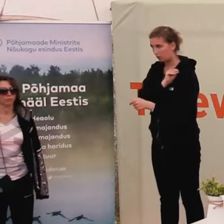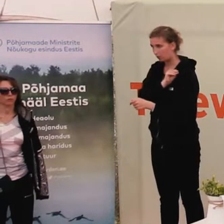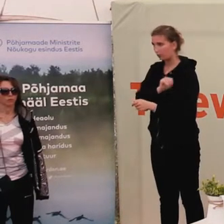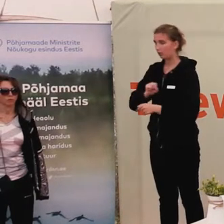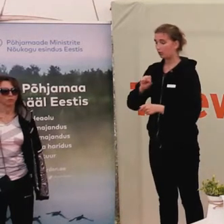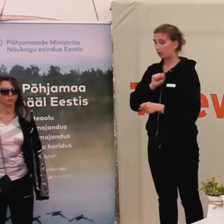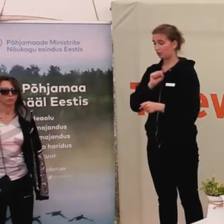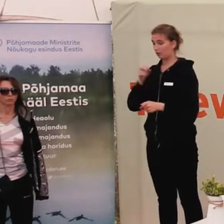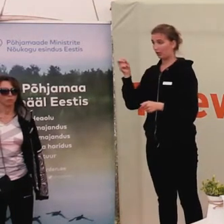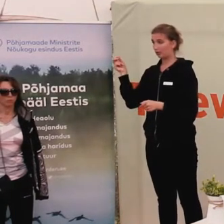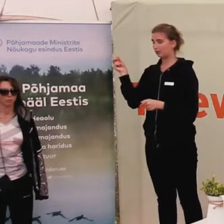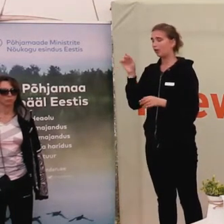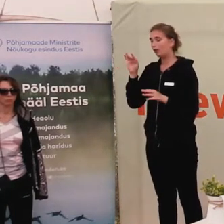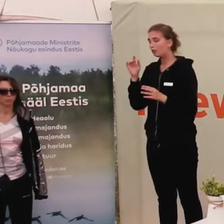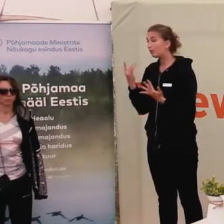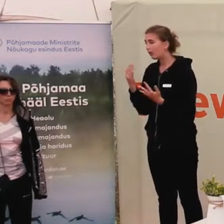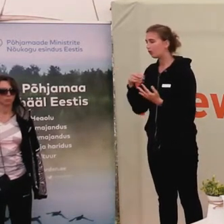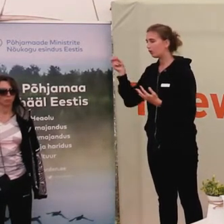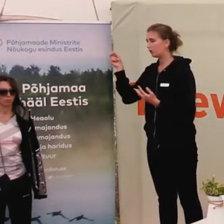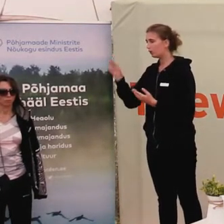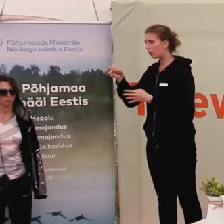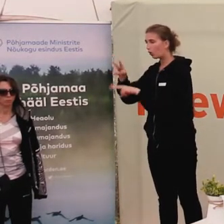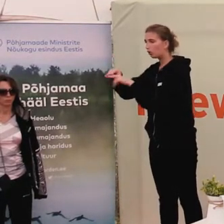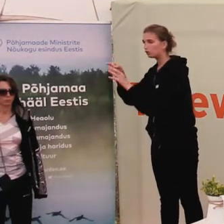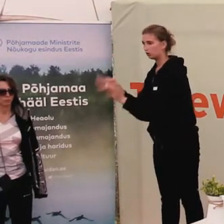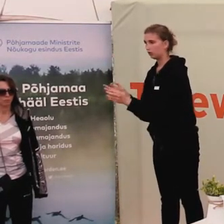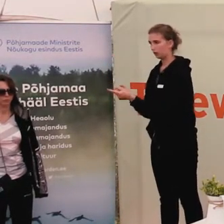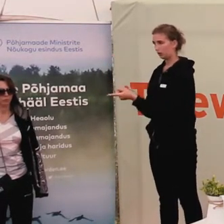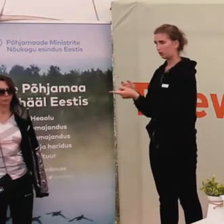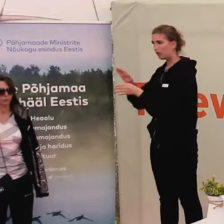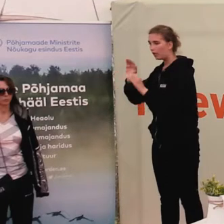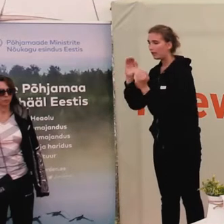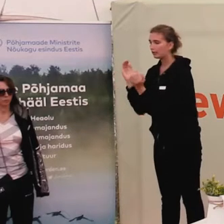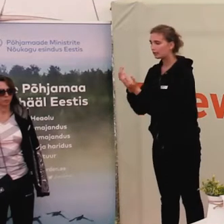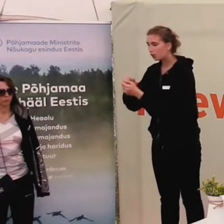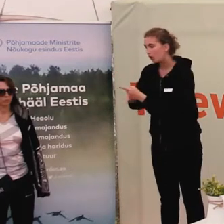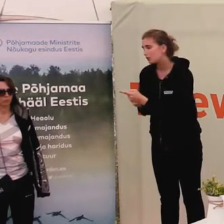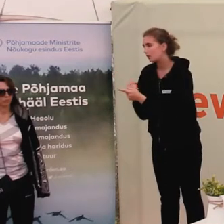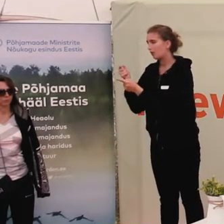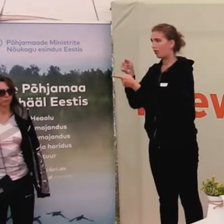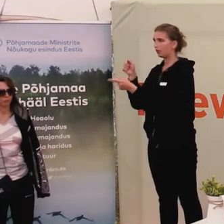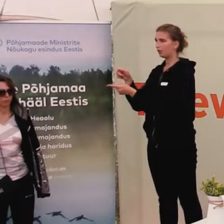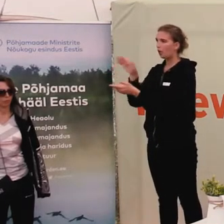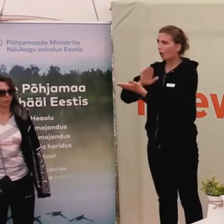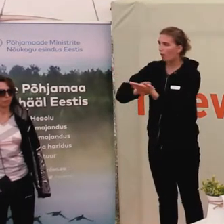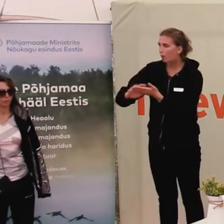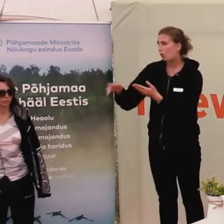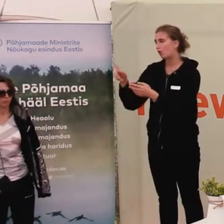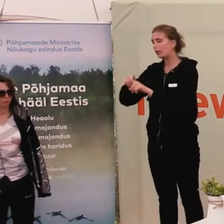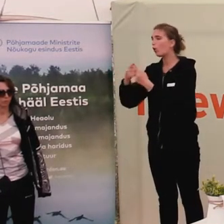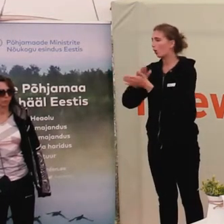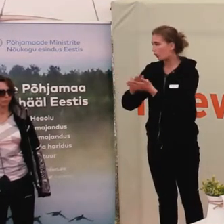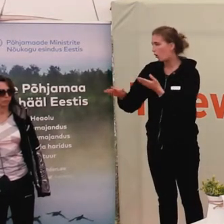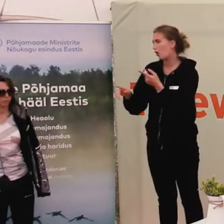the investment goes into the right place, given that the stimulus for environmental friendly, for clean tech investment is high enough,